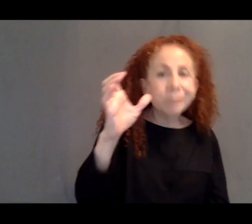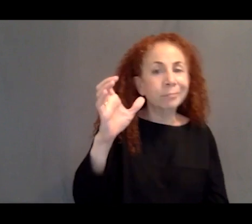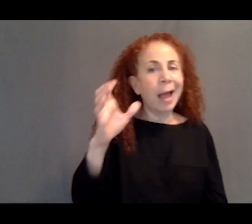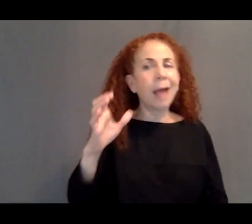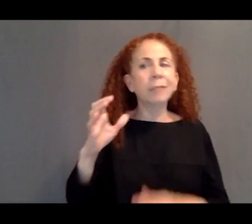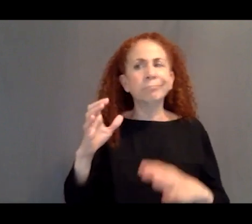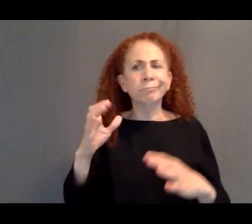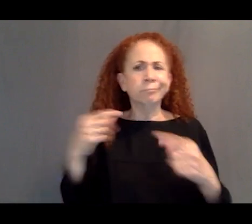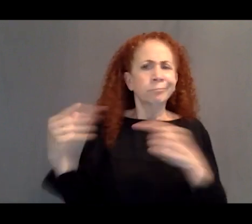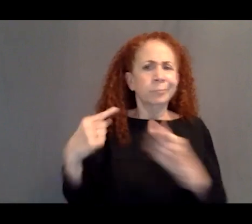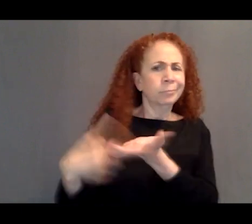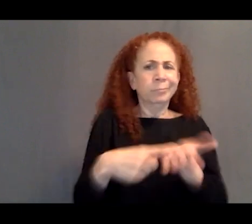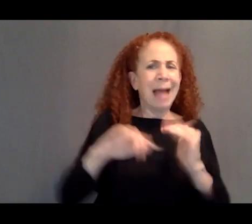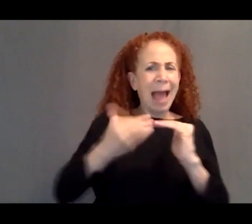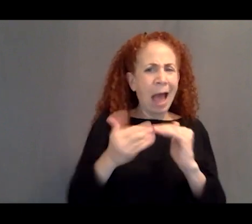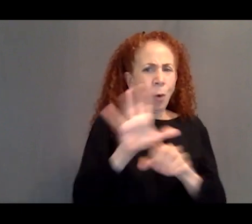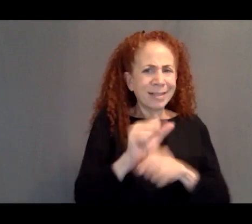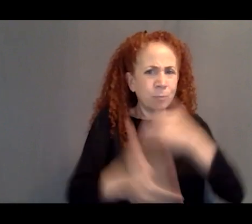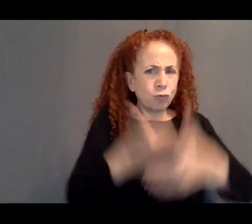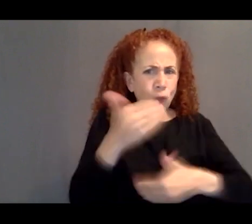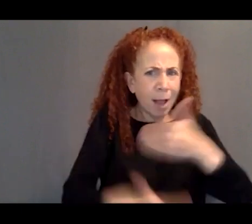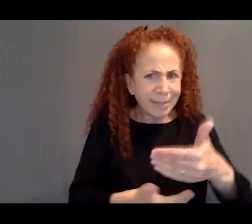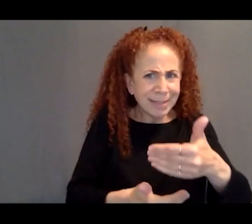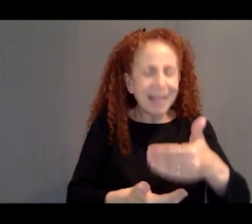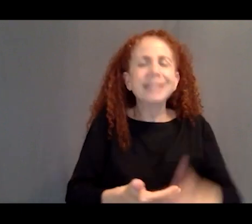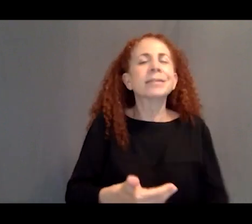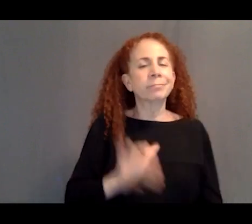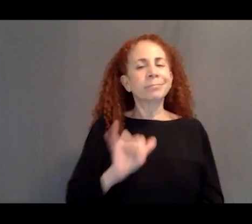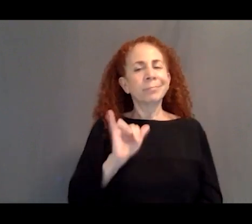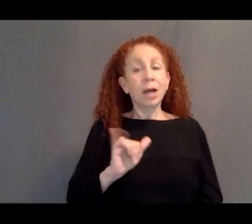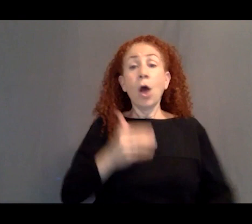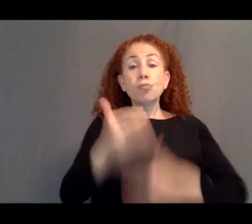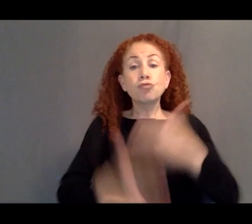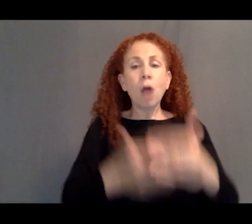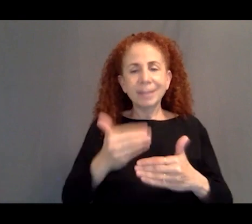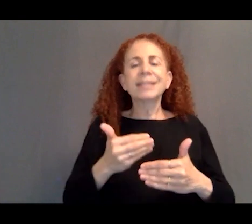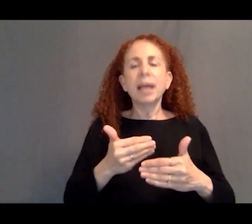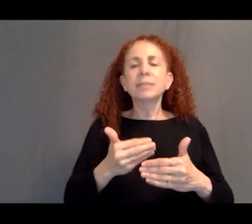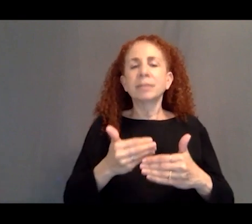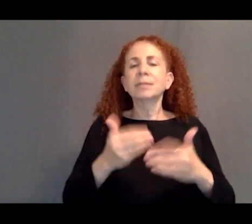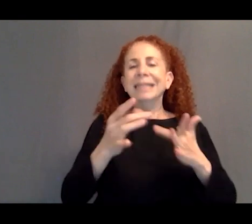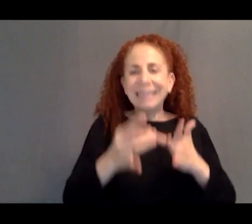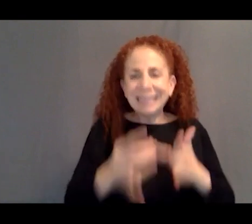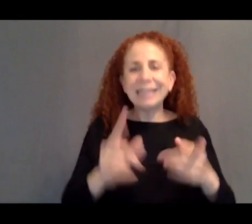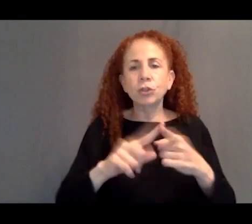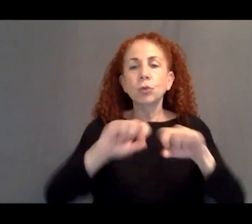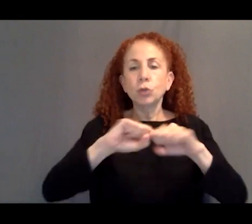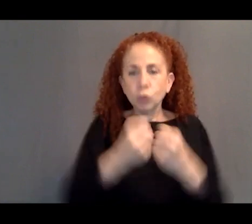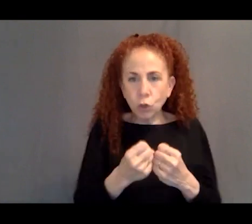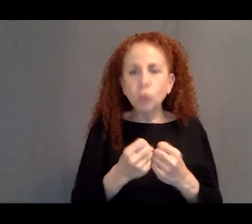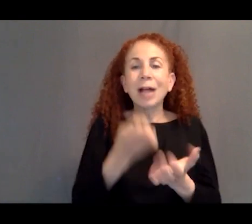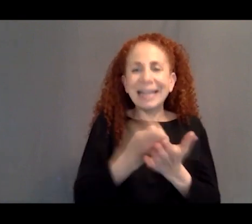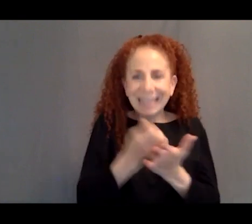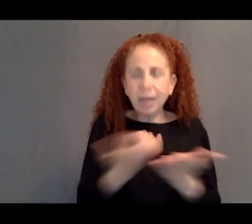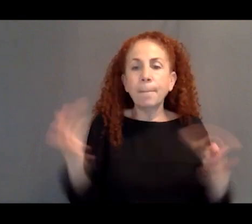immigrants assimilate suggest that this is an adaptive process, which over time leads to social and economic